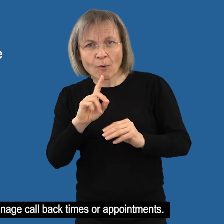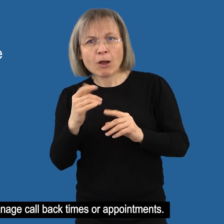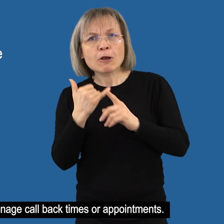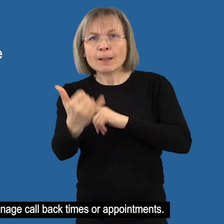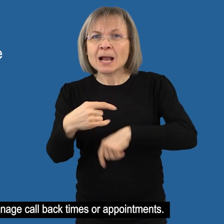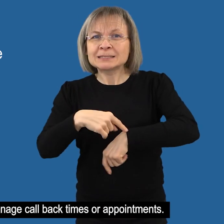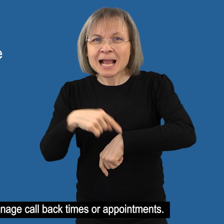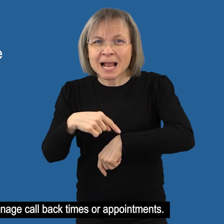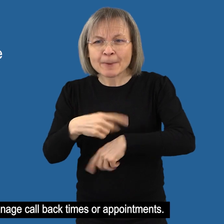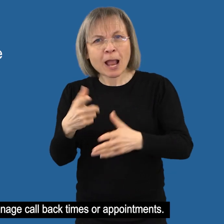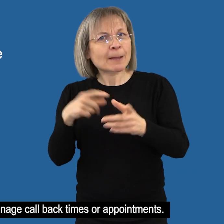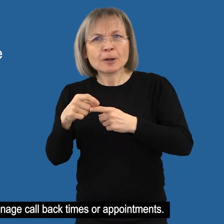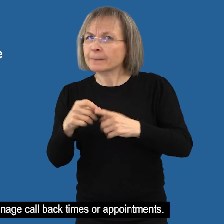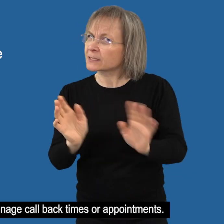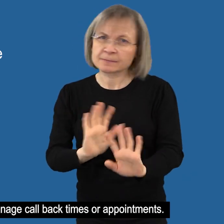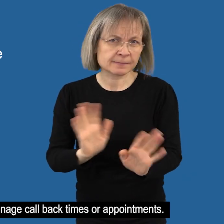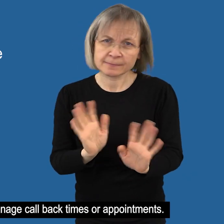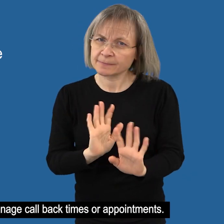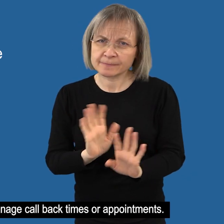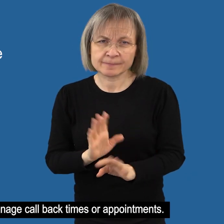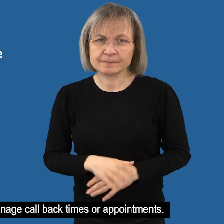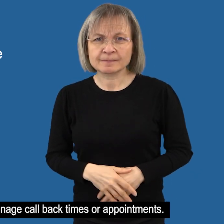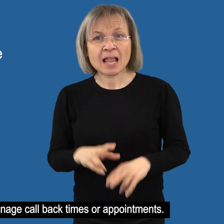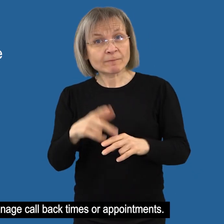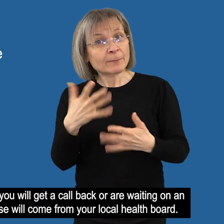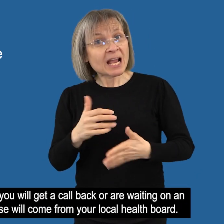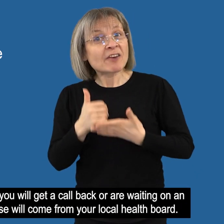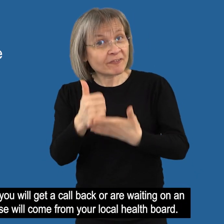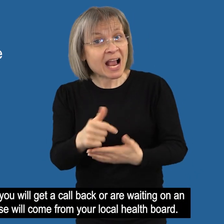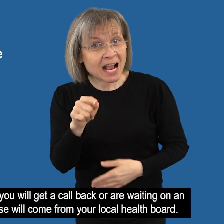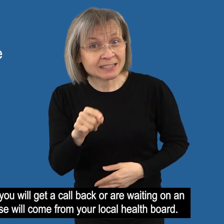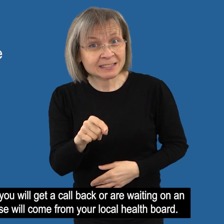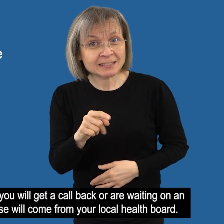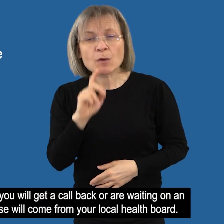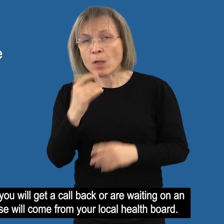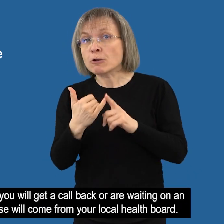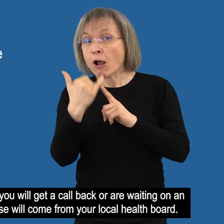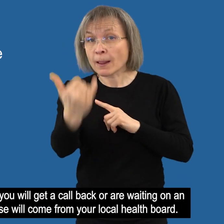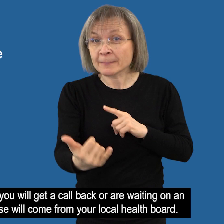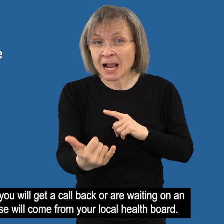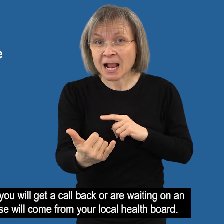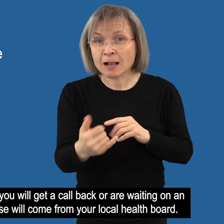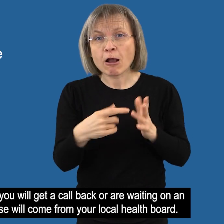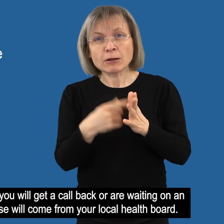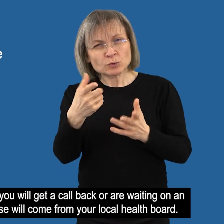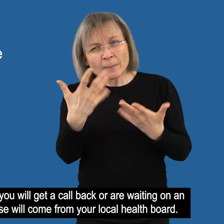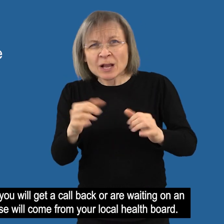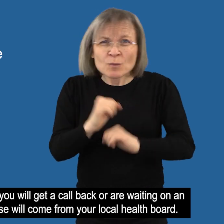We do not manage callback times or appointments. If you are advised you will get a call back or are waiting on